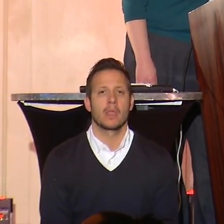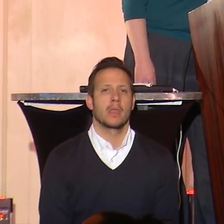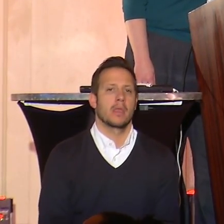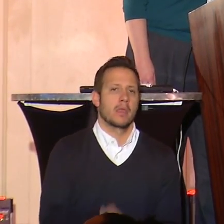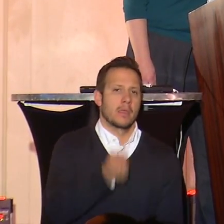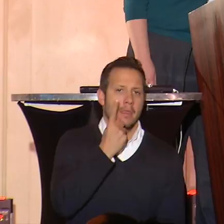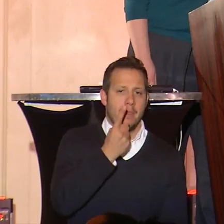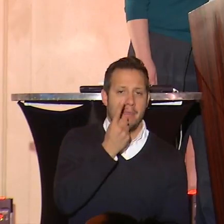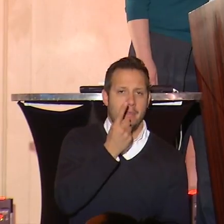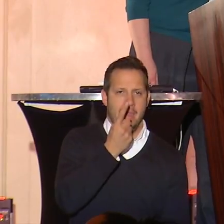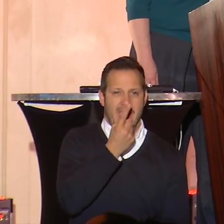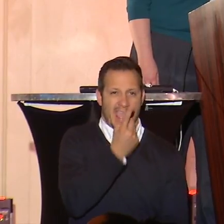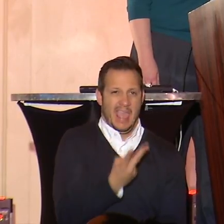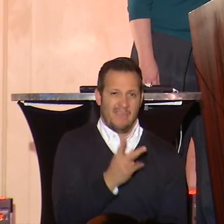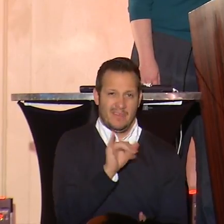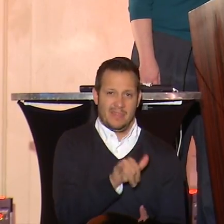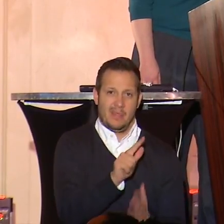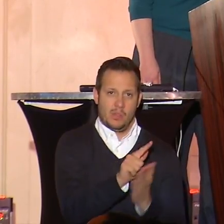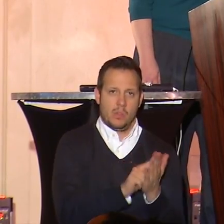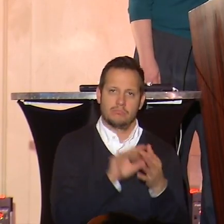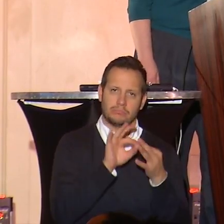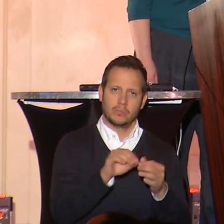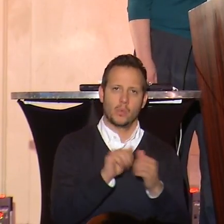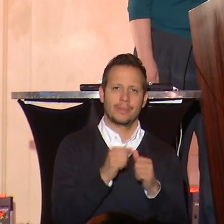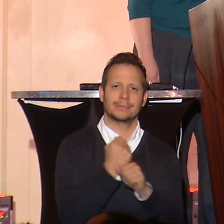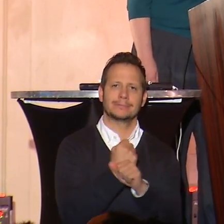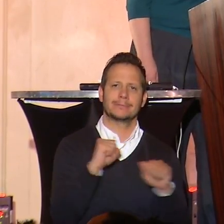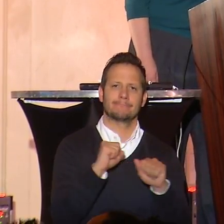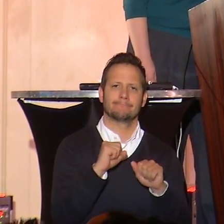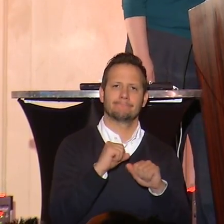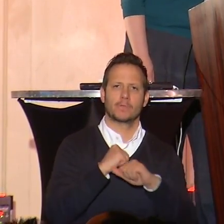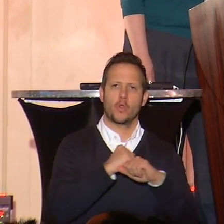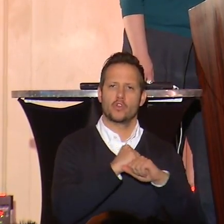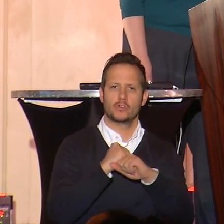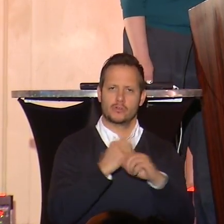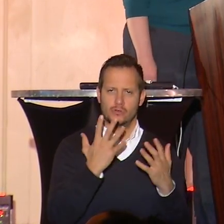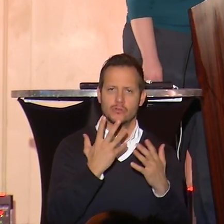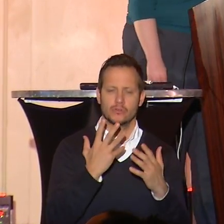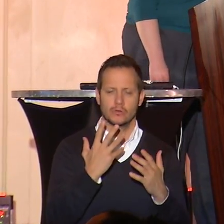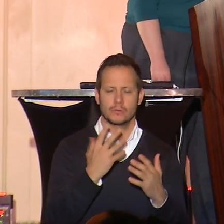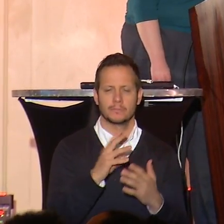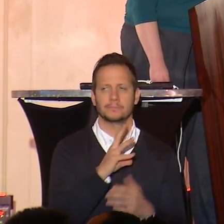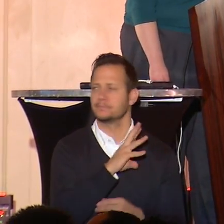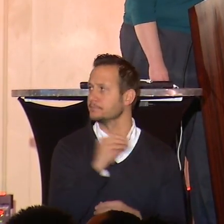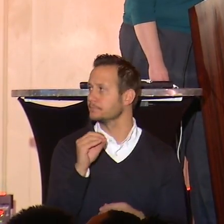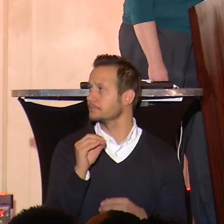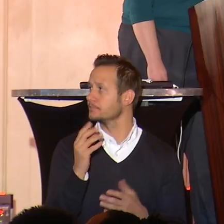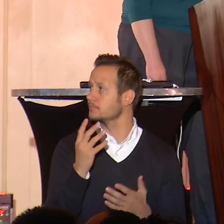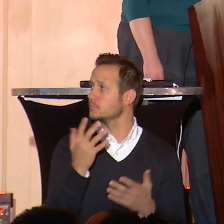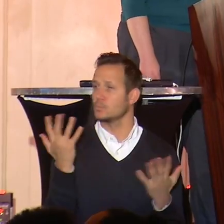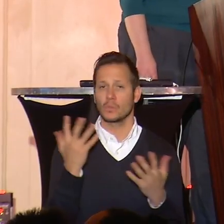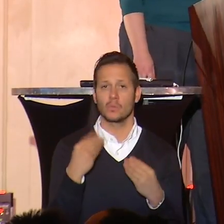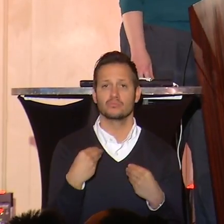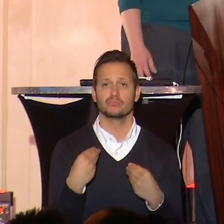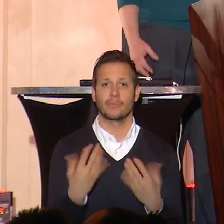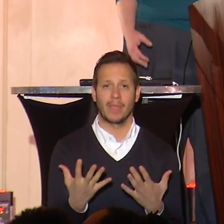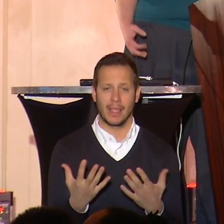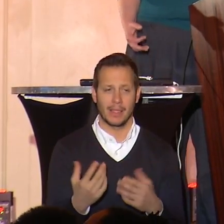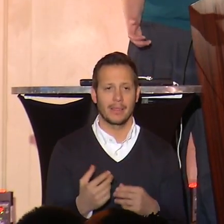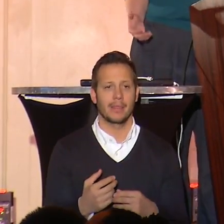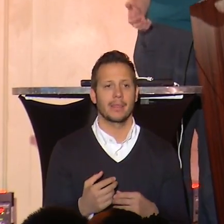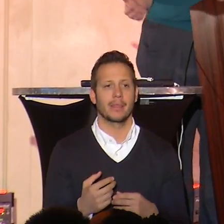the safeguards, right? Because that is so important to the process. And the final thing that Death with Dignity provides